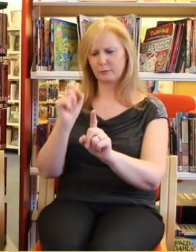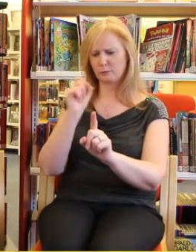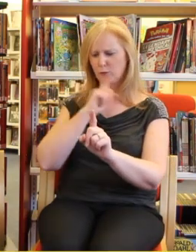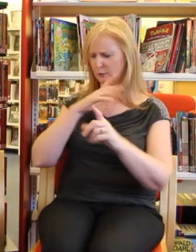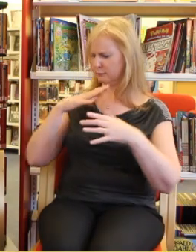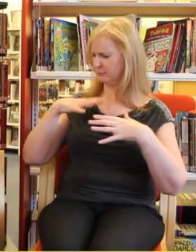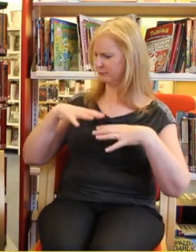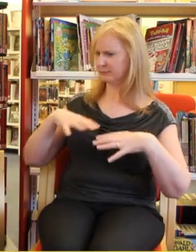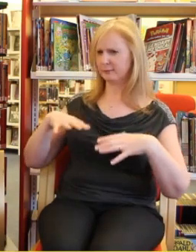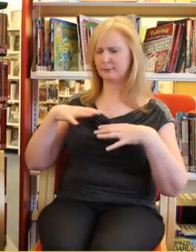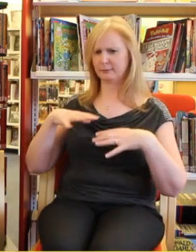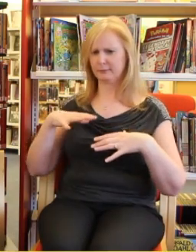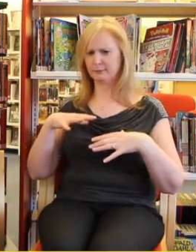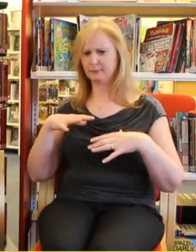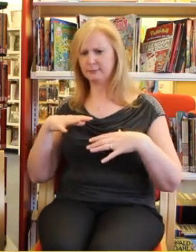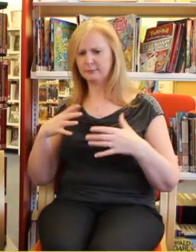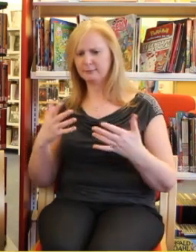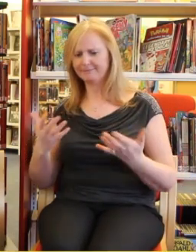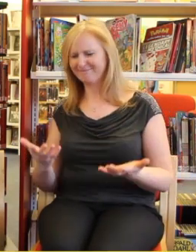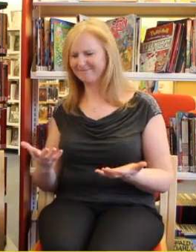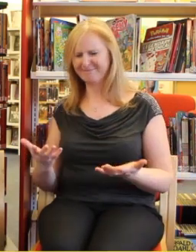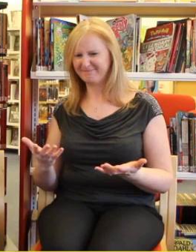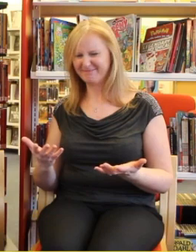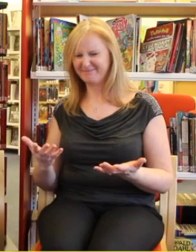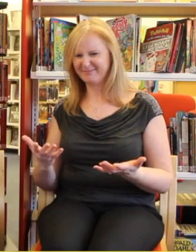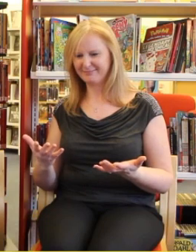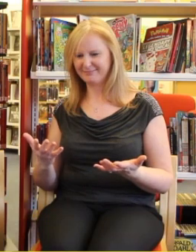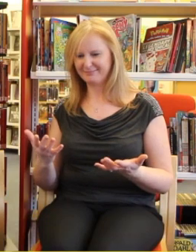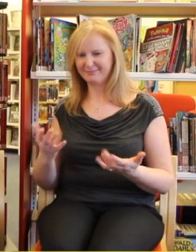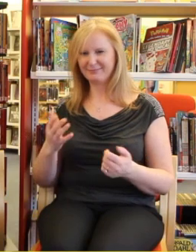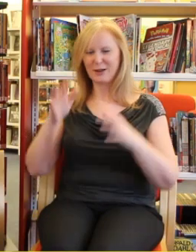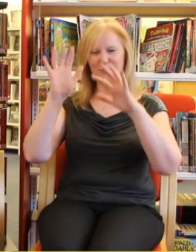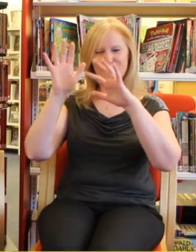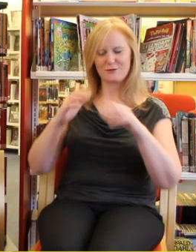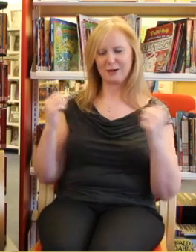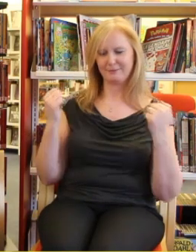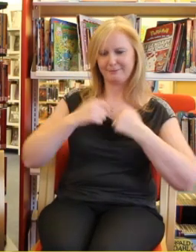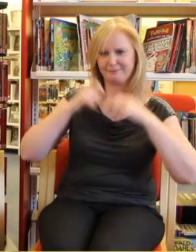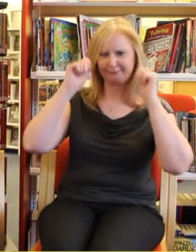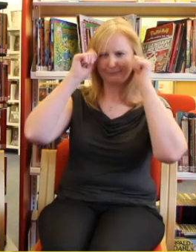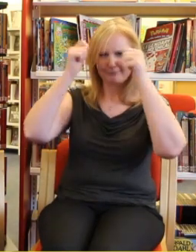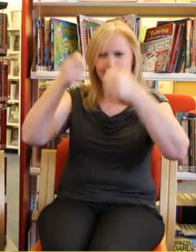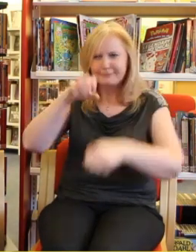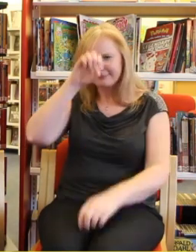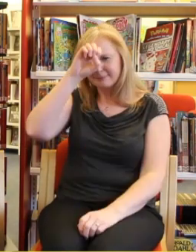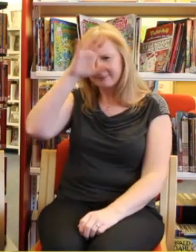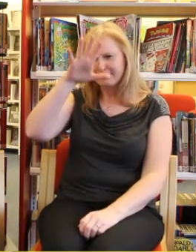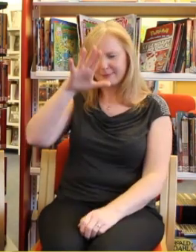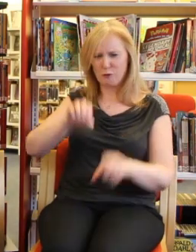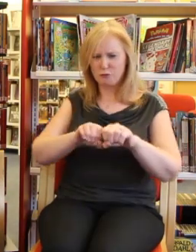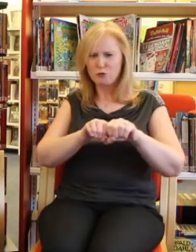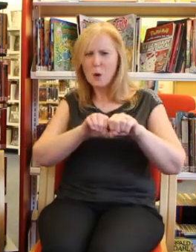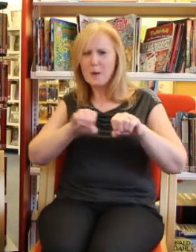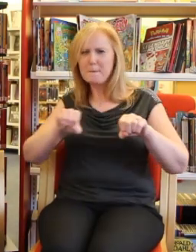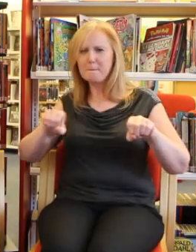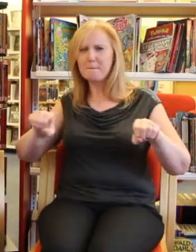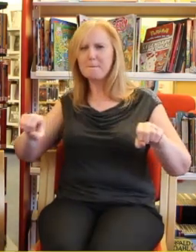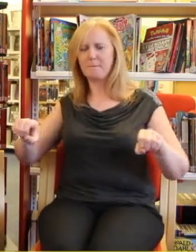outfits raised very few hopes. Big raincoats, head torches and the longest of ropes.